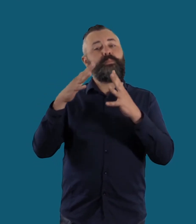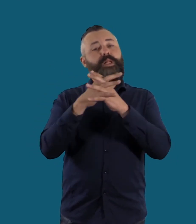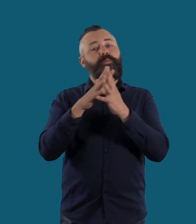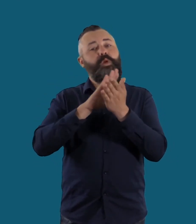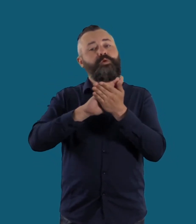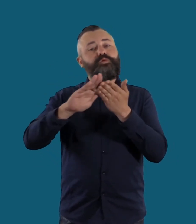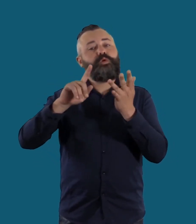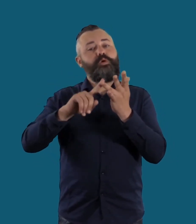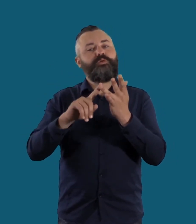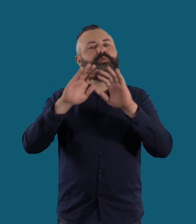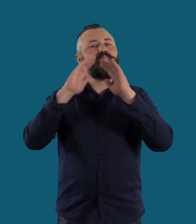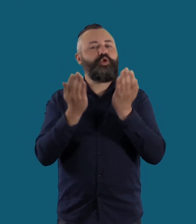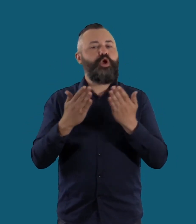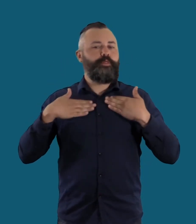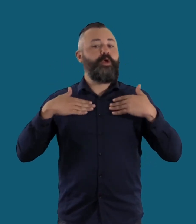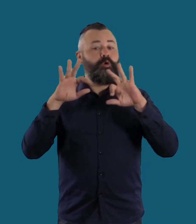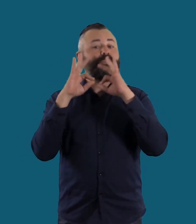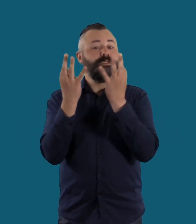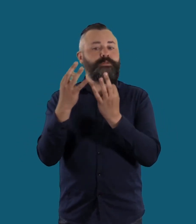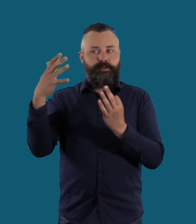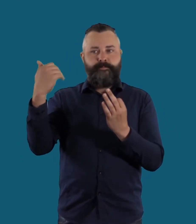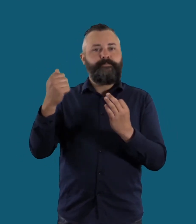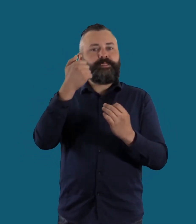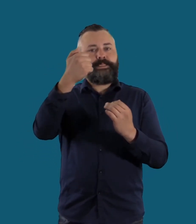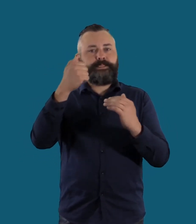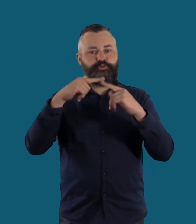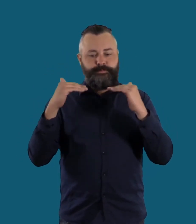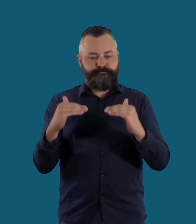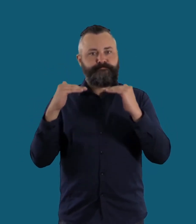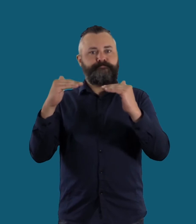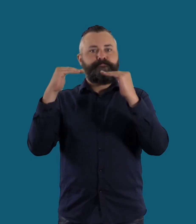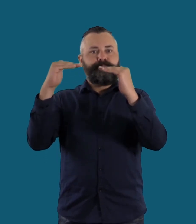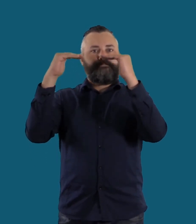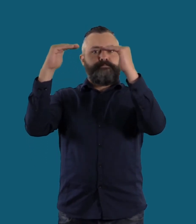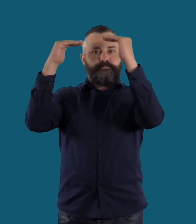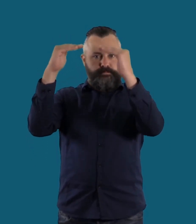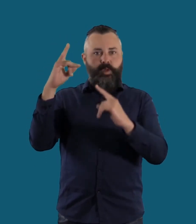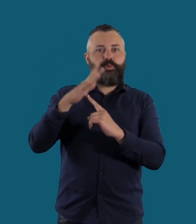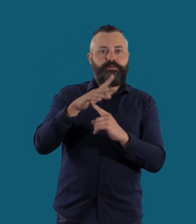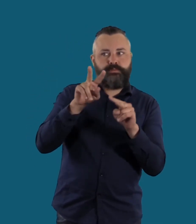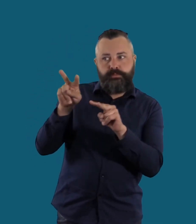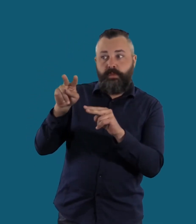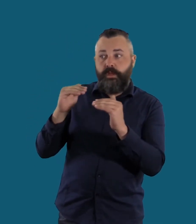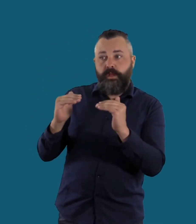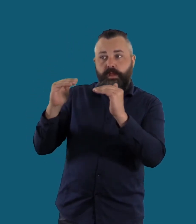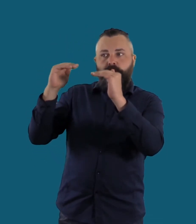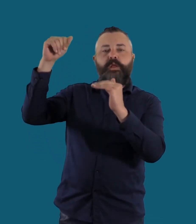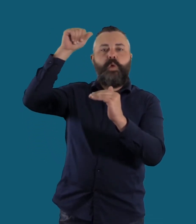WHO keeps track of all viruses through their 6-stage categories and have an alert system. It is important to be aware of the stages